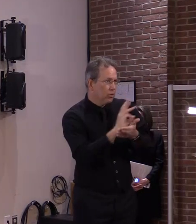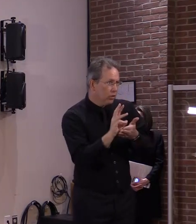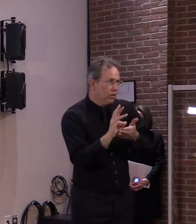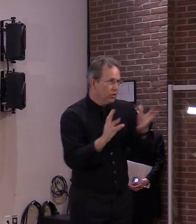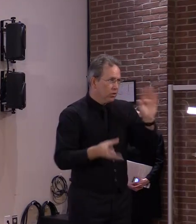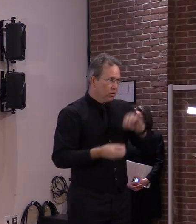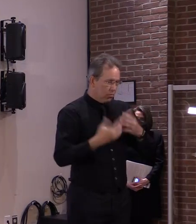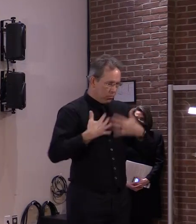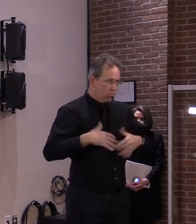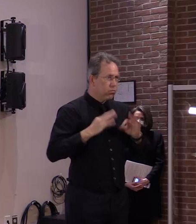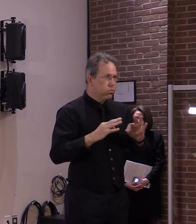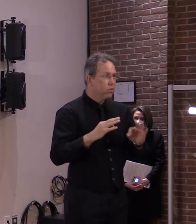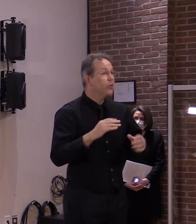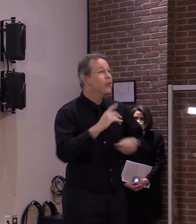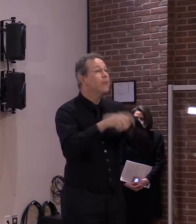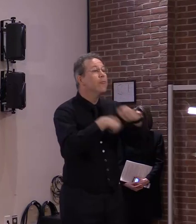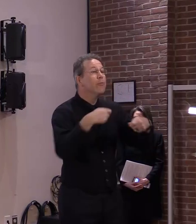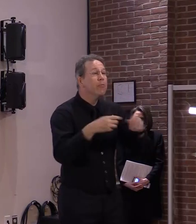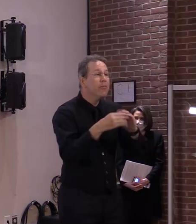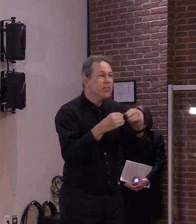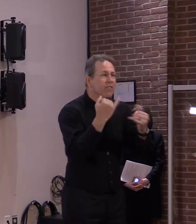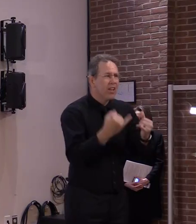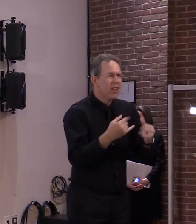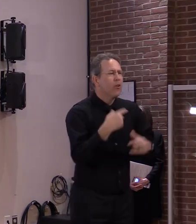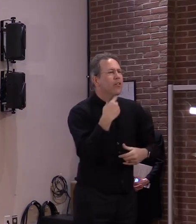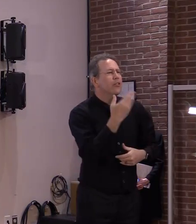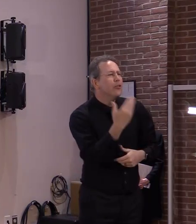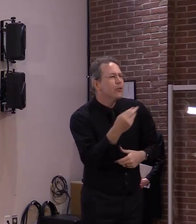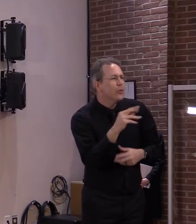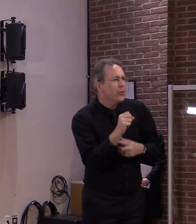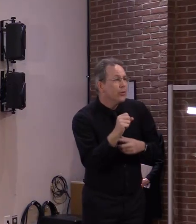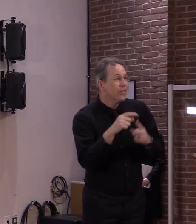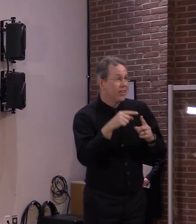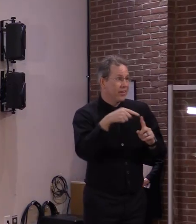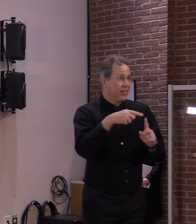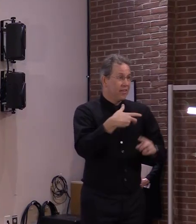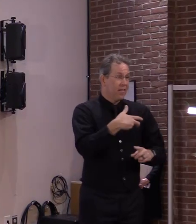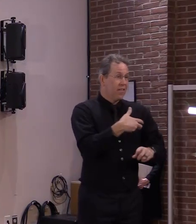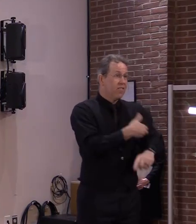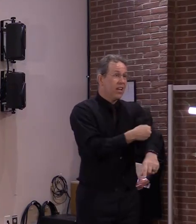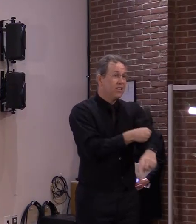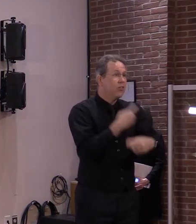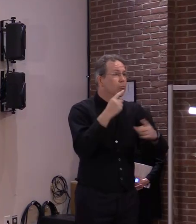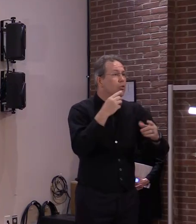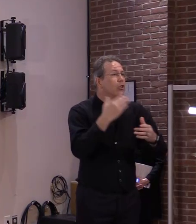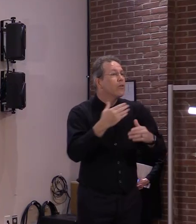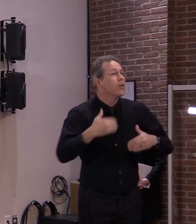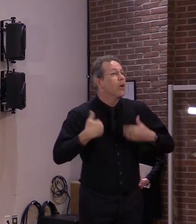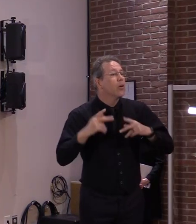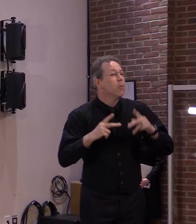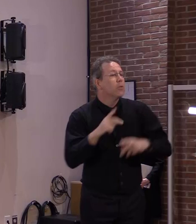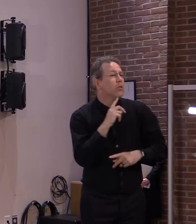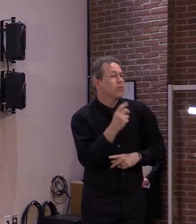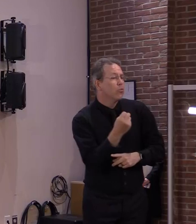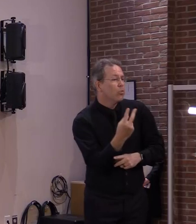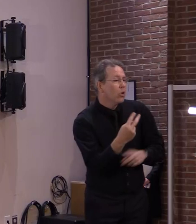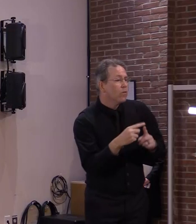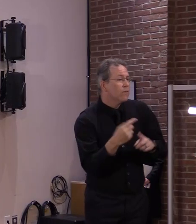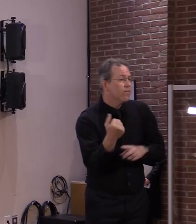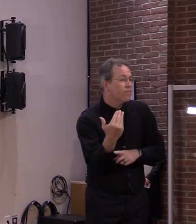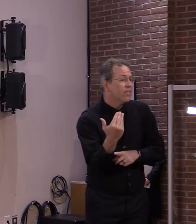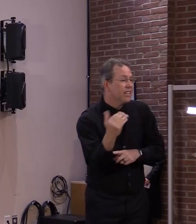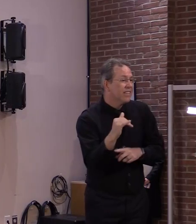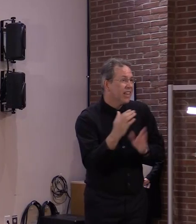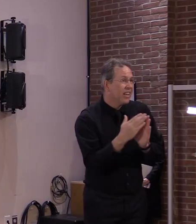of vaccinating the next group of younger Vermonters. Earlier this month, Pfizer requested to expand use of